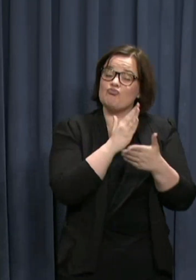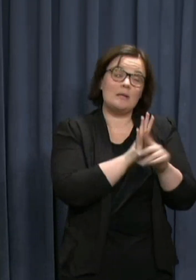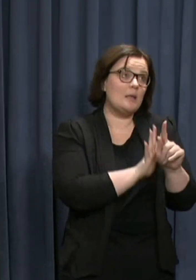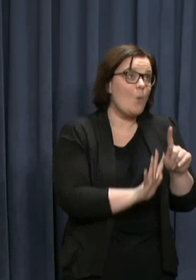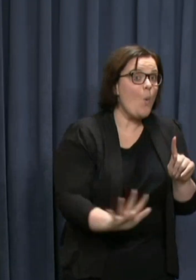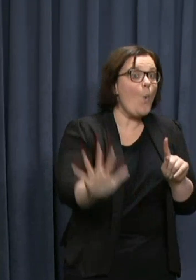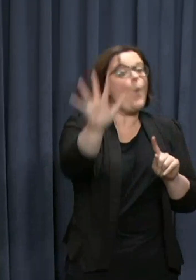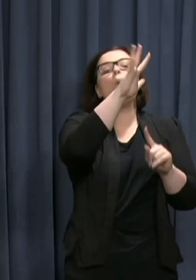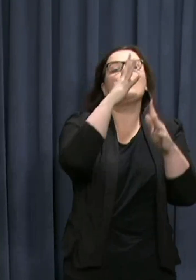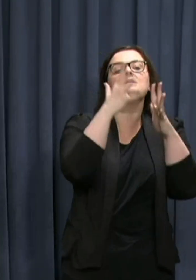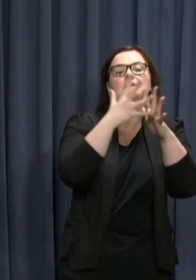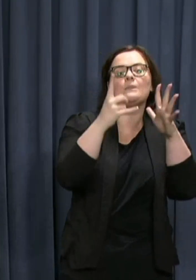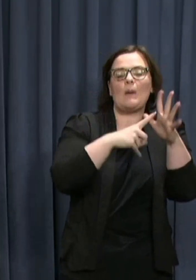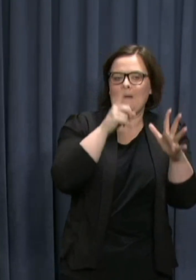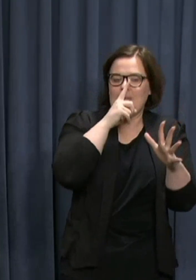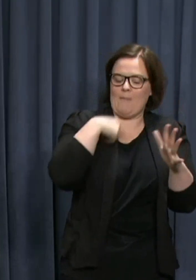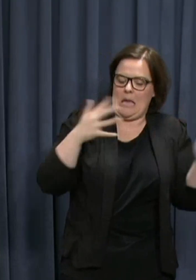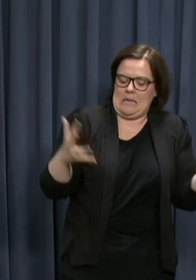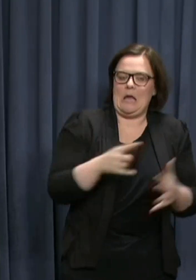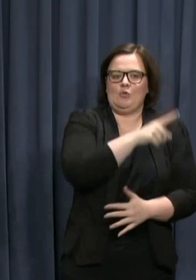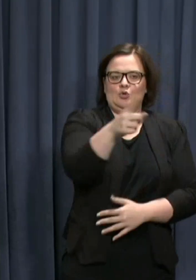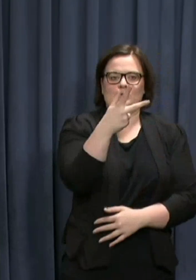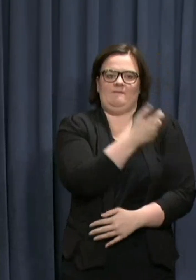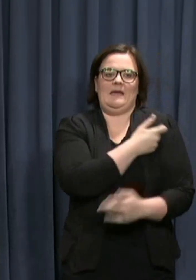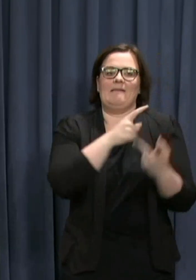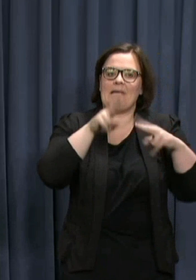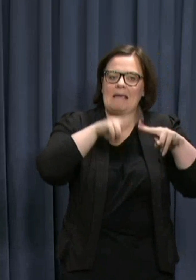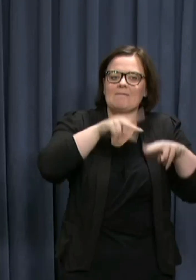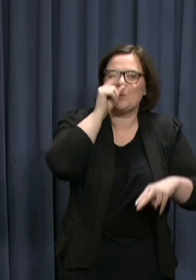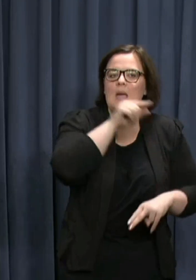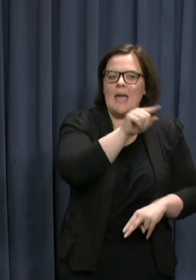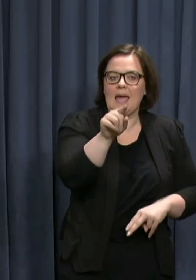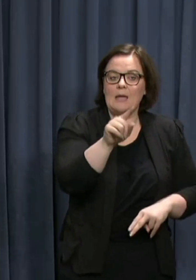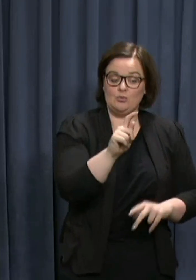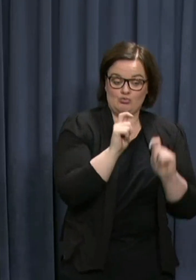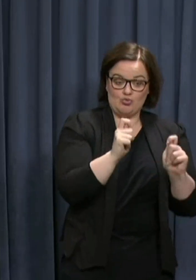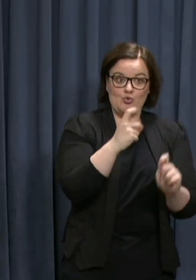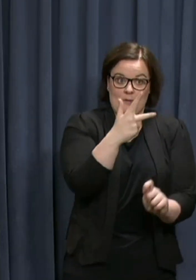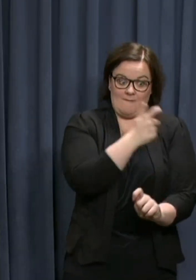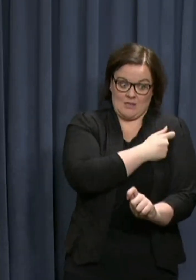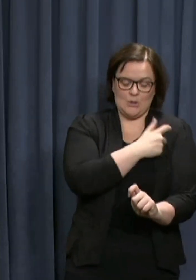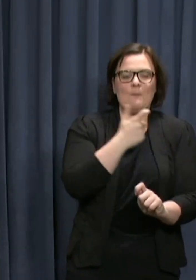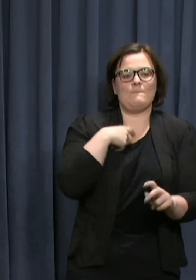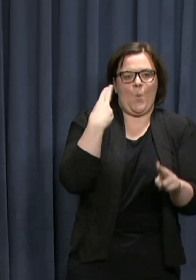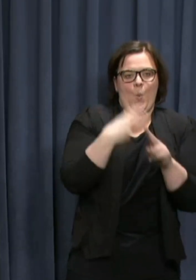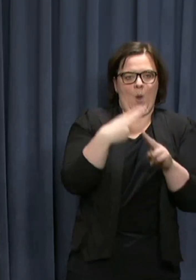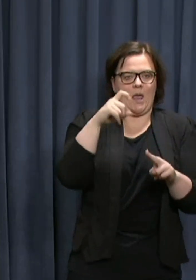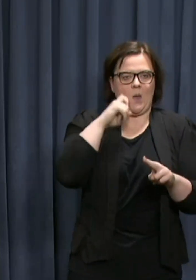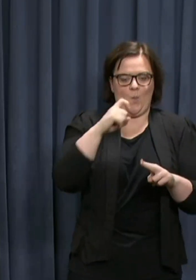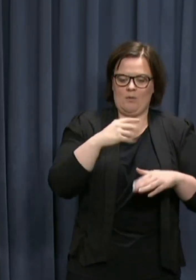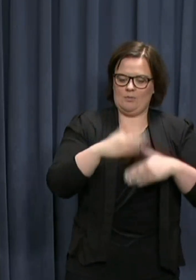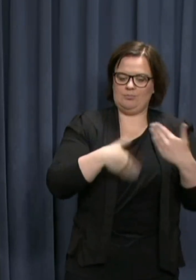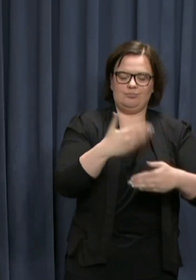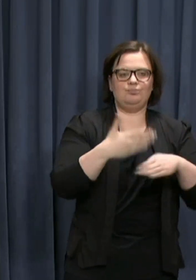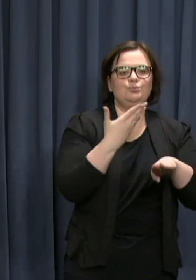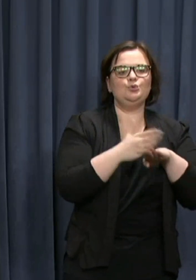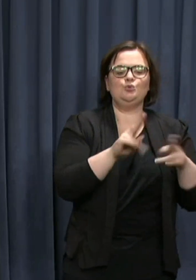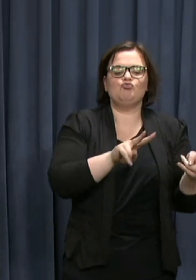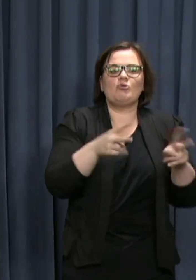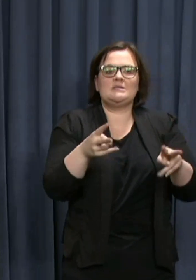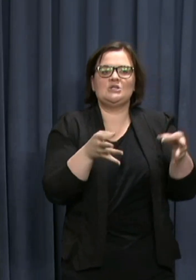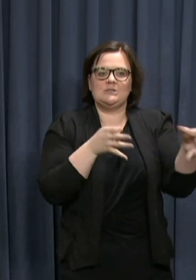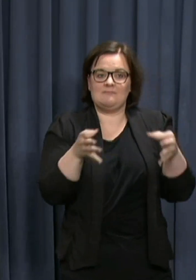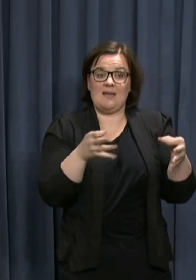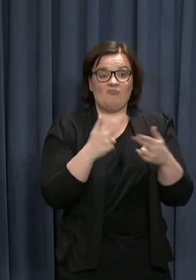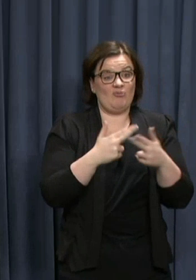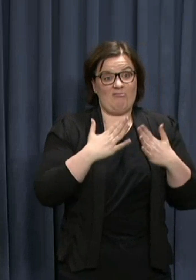WA to get vaccinated. The sooner you get vaccinated, the sooner the safe transition plan can kick in. It's in